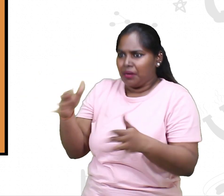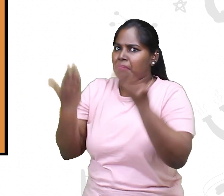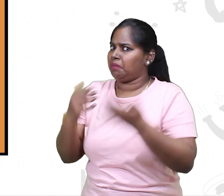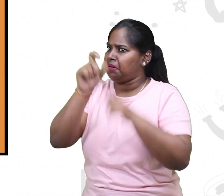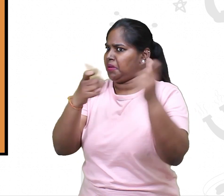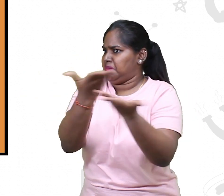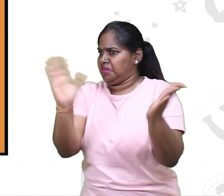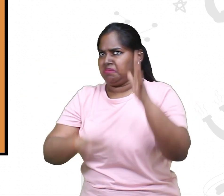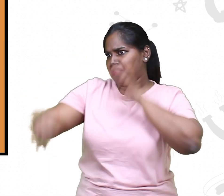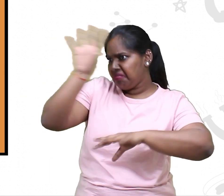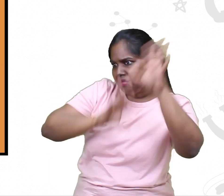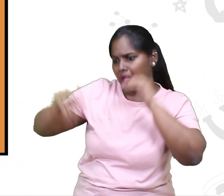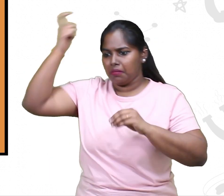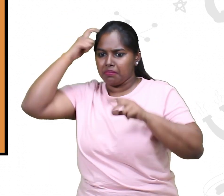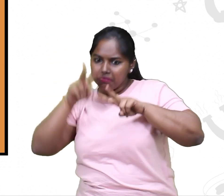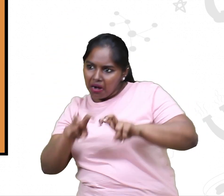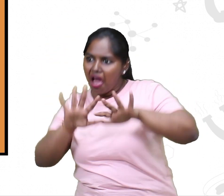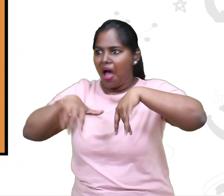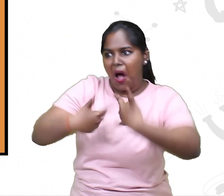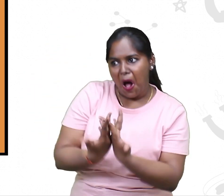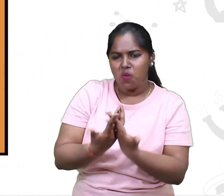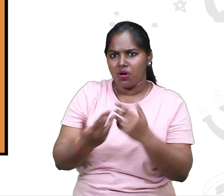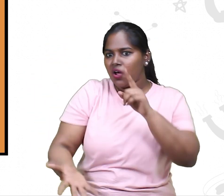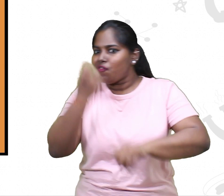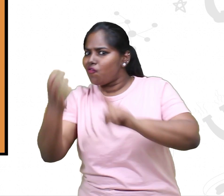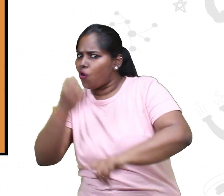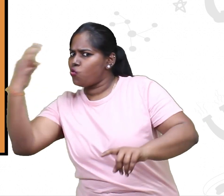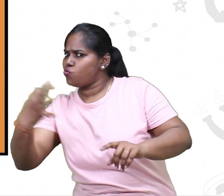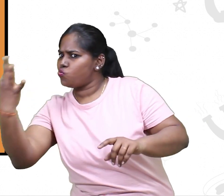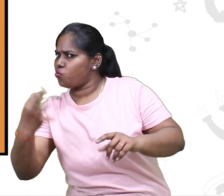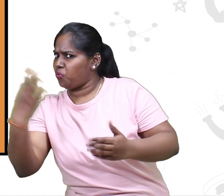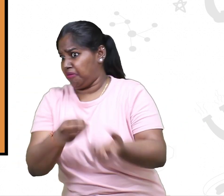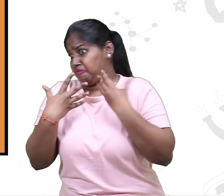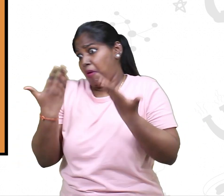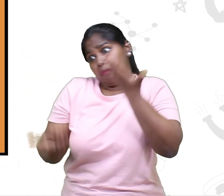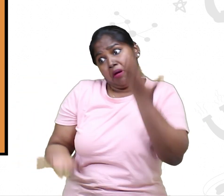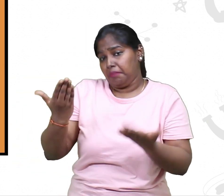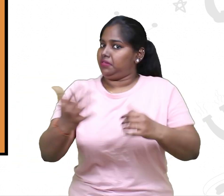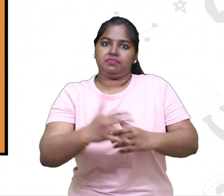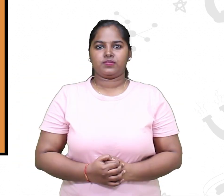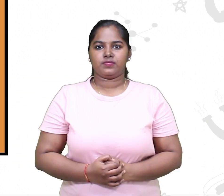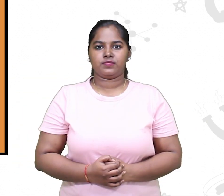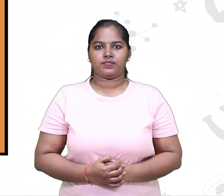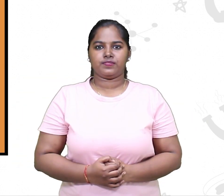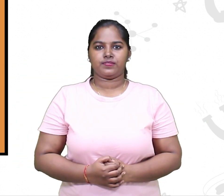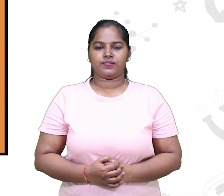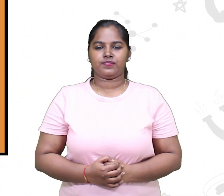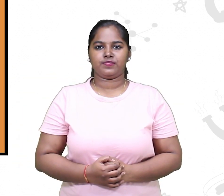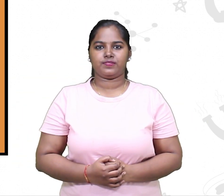you who might study human brains and find out something about them that we never knew before.